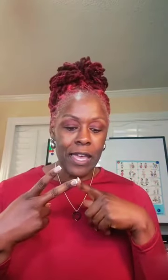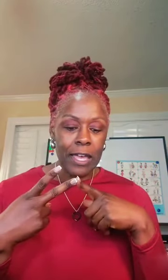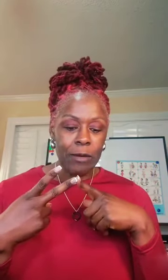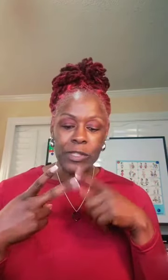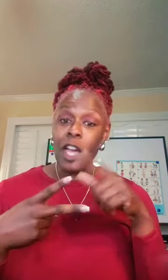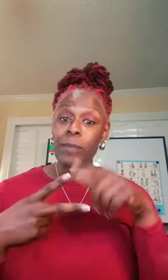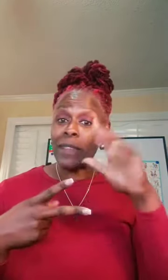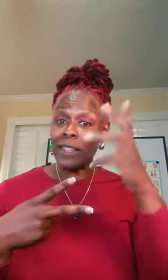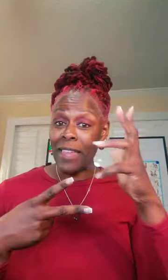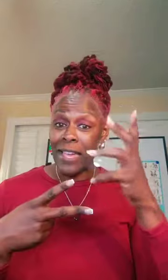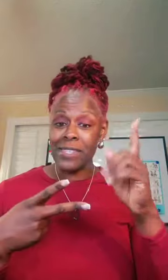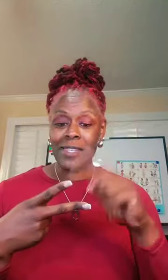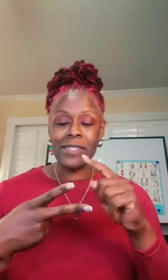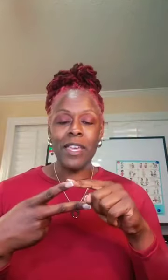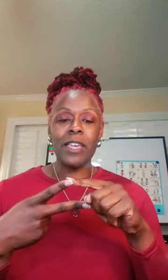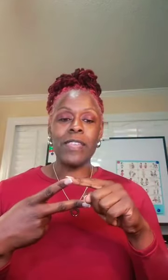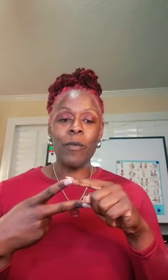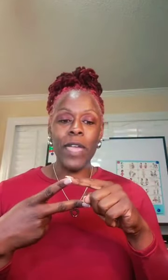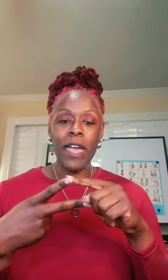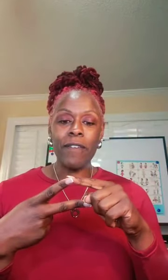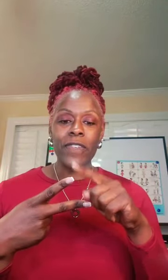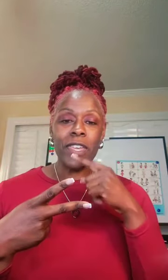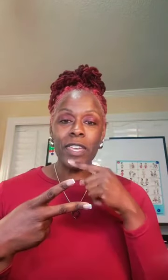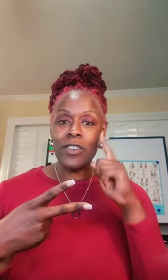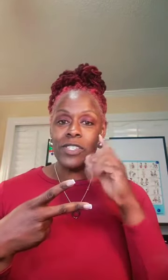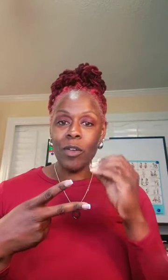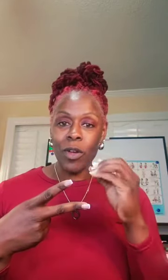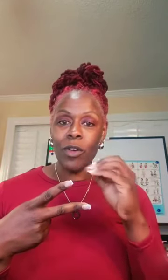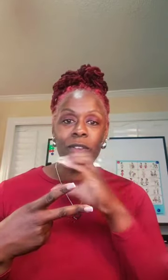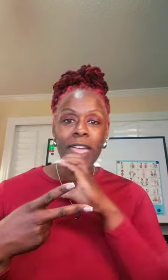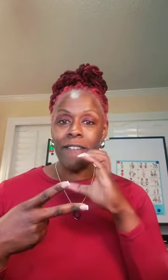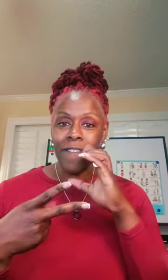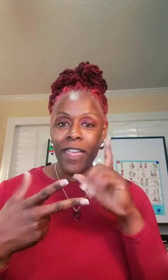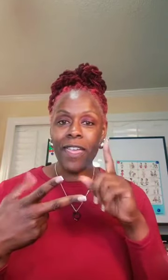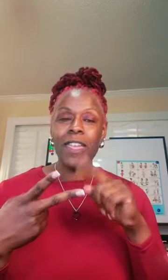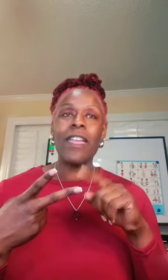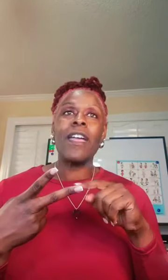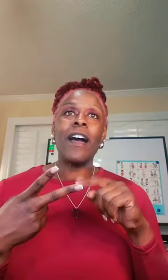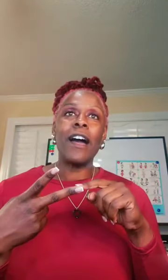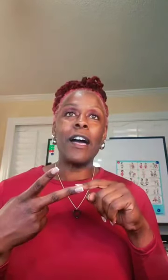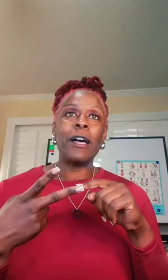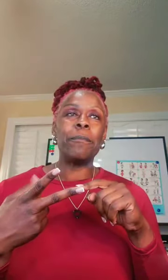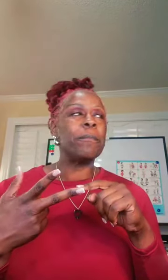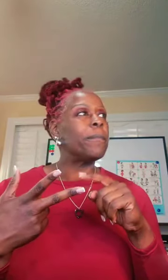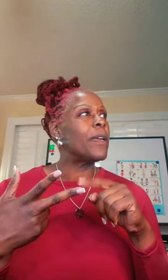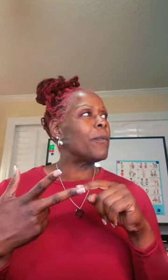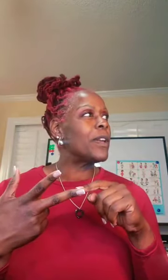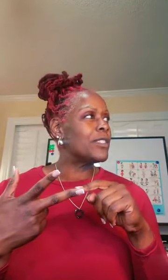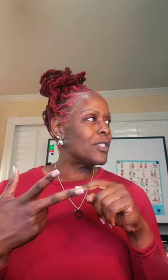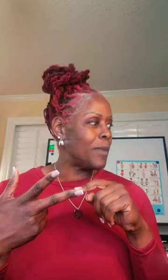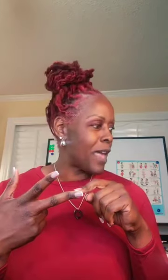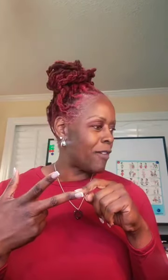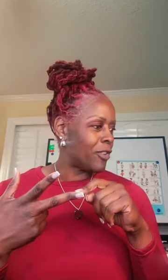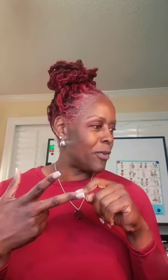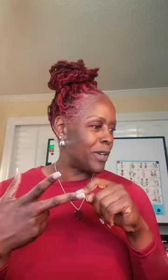we talked about the classes. Now we have the Here Zero Cafe. And what else do we have going